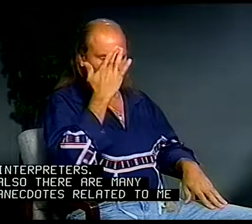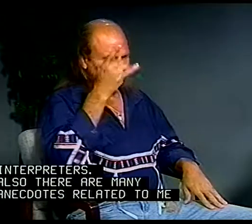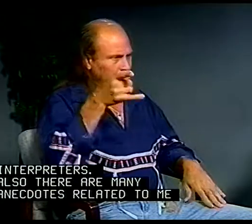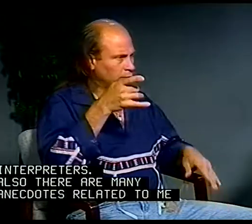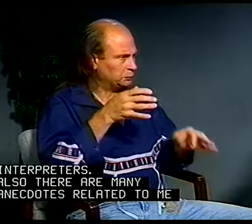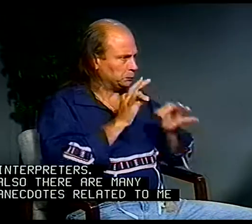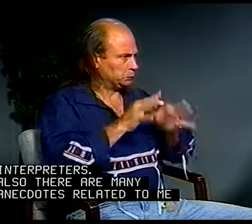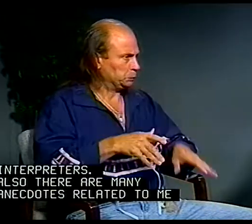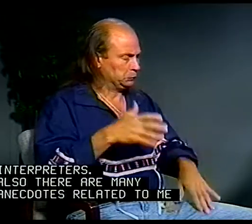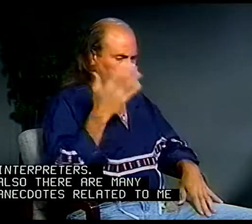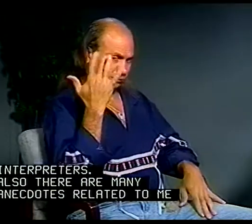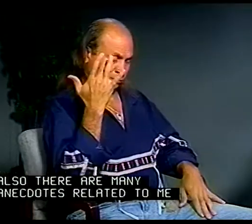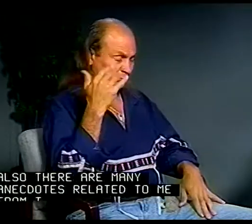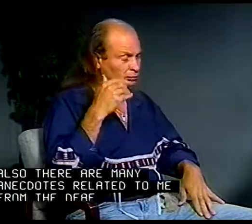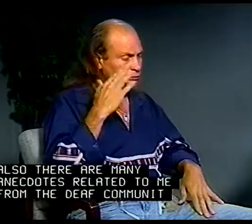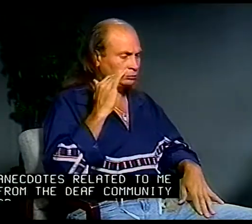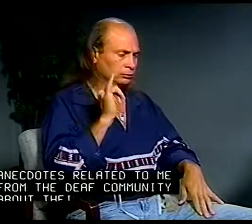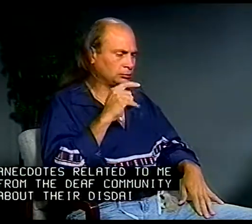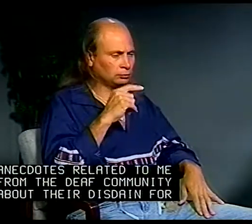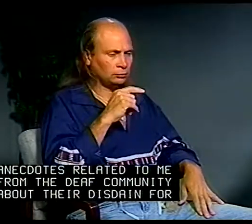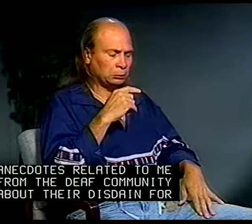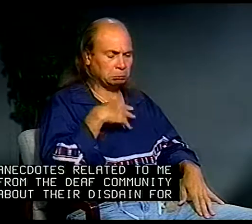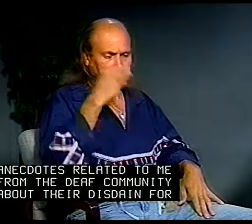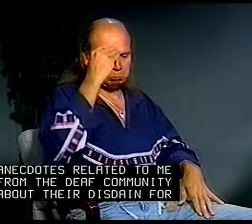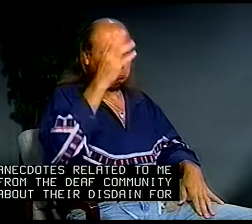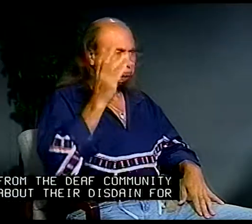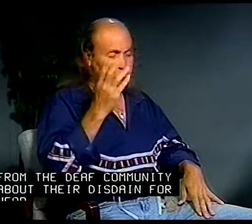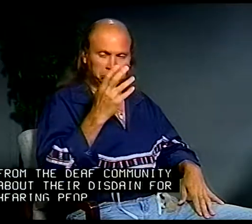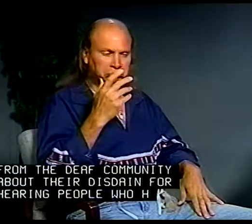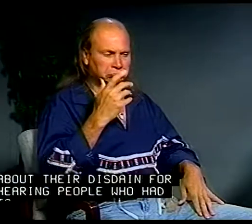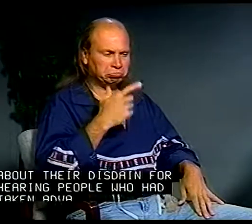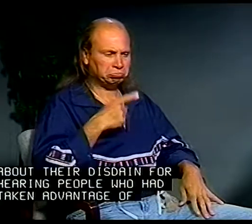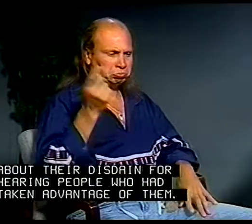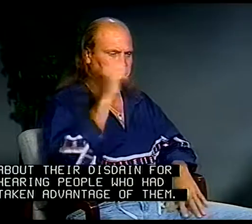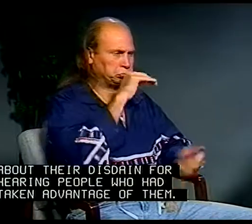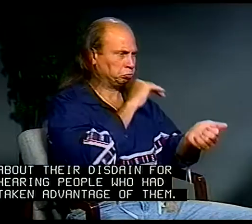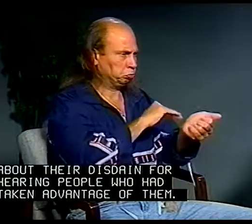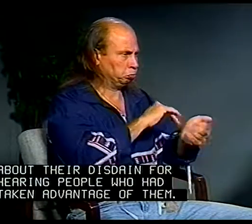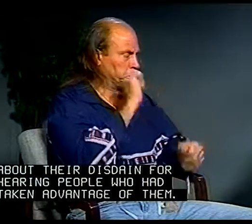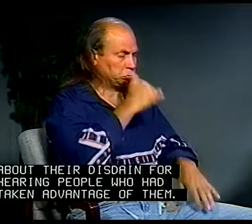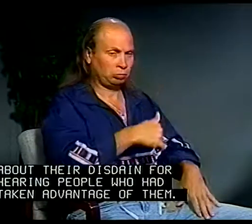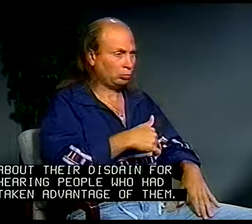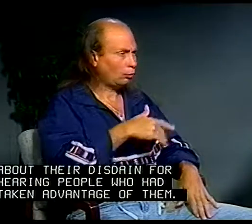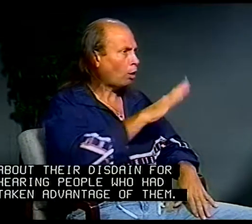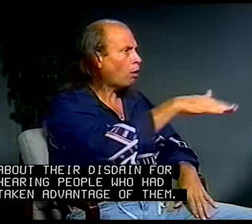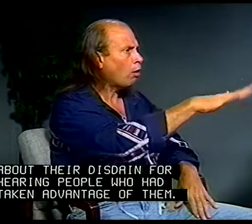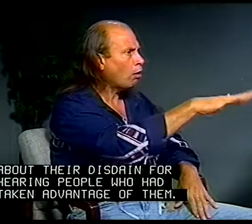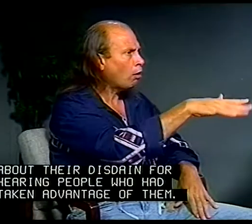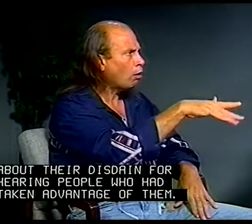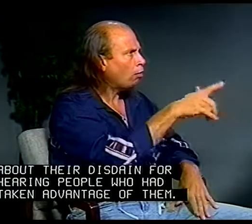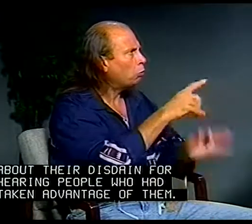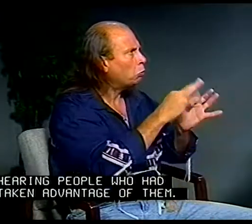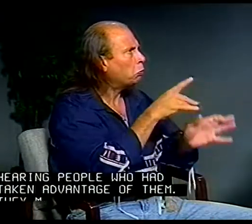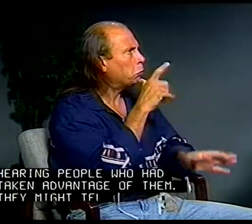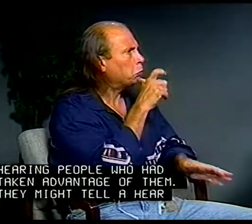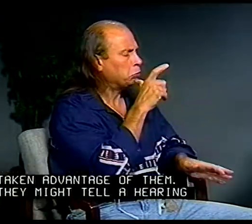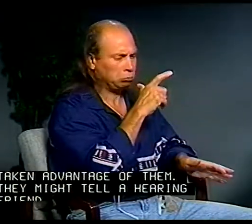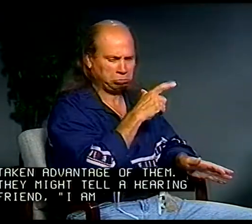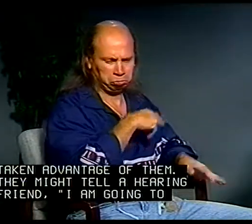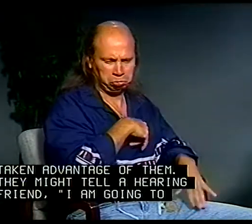And also, many anecdotes related to me from the deaf community about their disdain for hearing people who had taken advantage of them. They